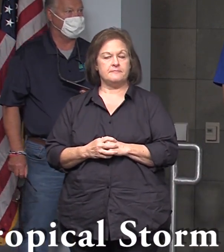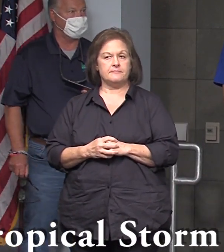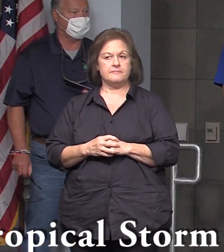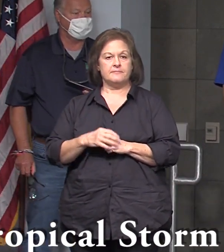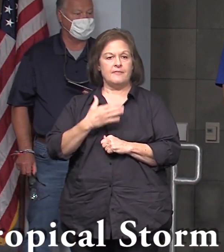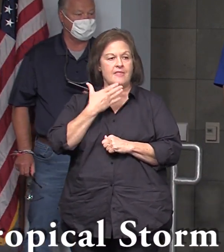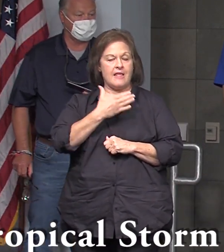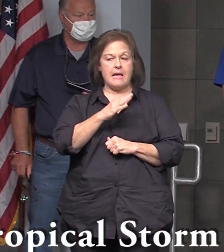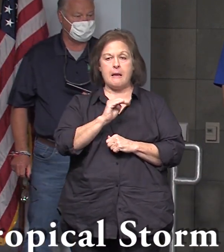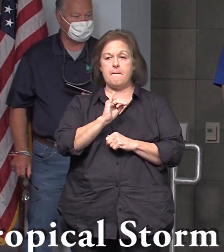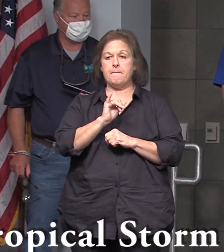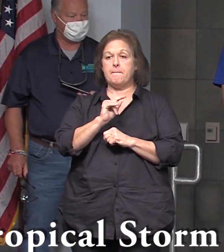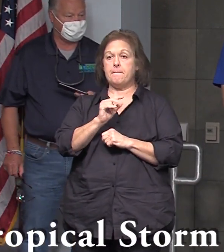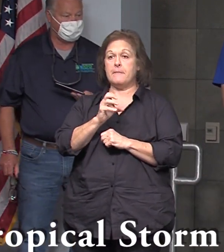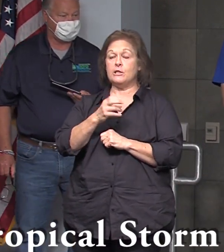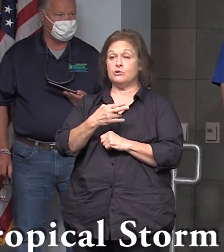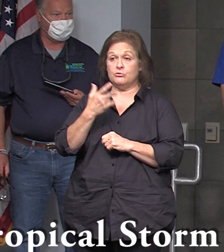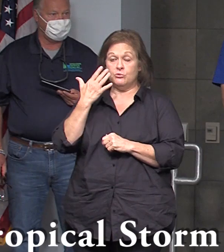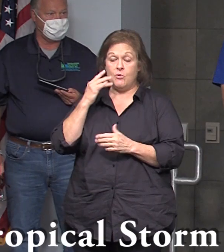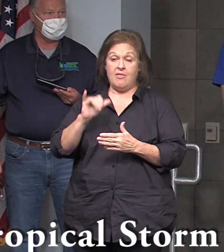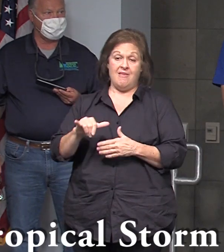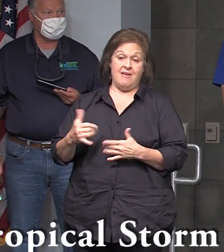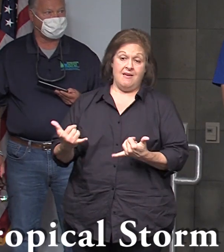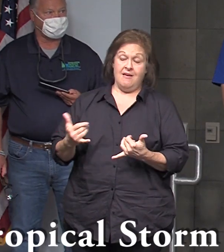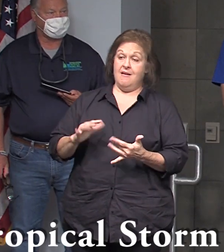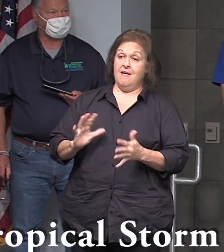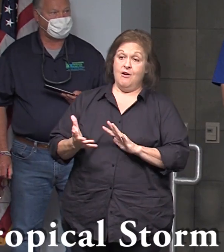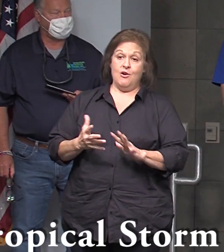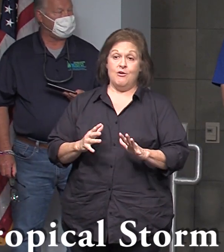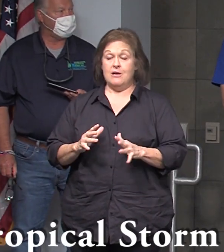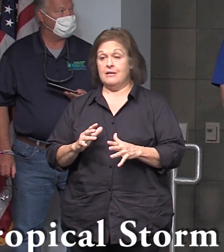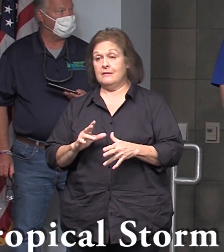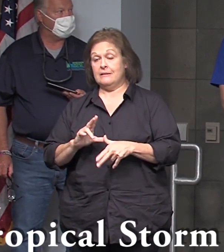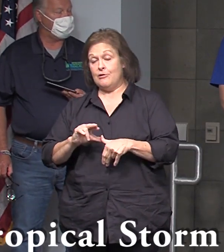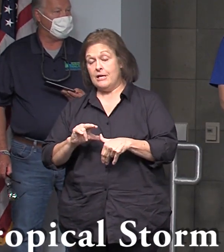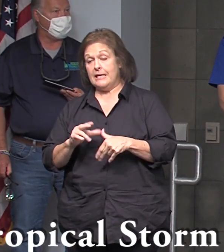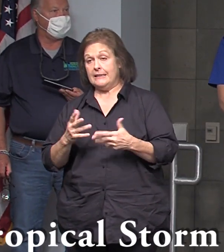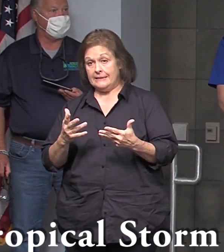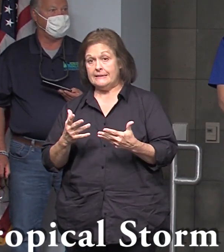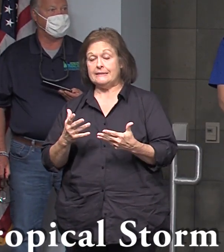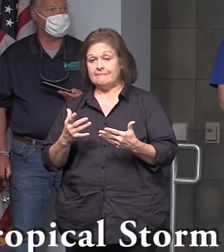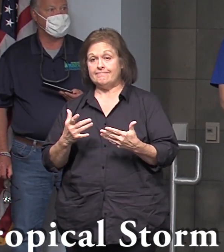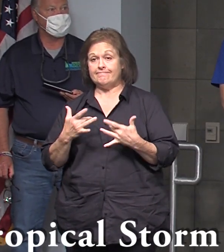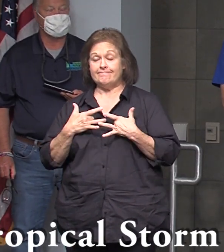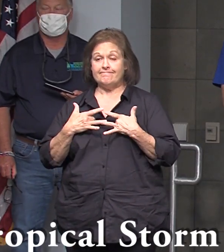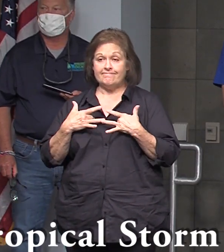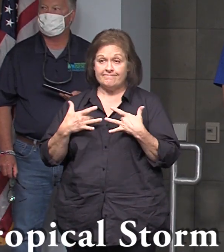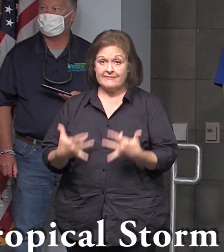thank you, Mitch. As we all know, with a hurricane storm and the winds, we are vulnerable to